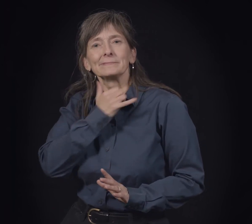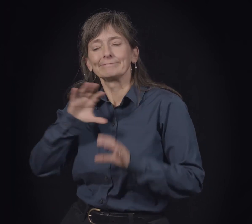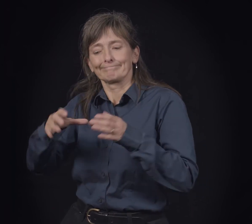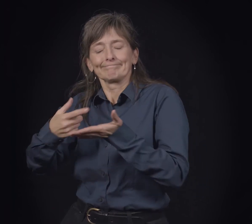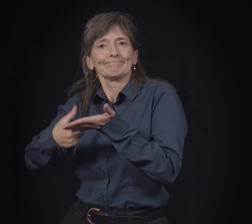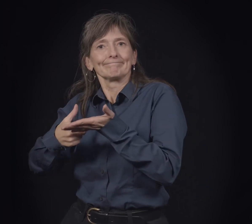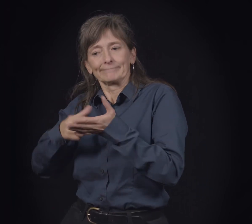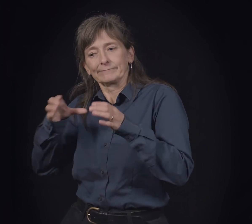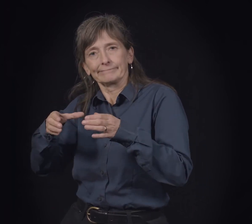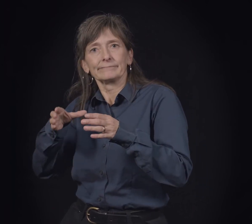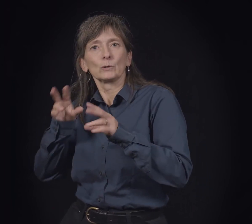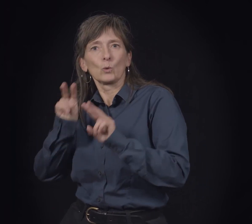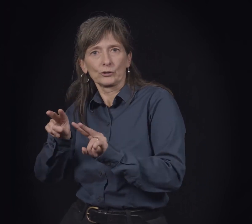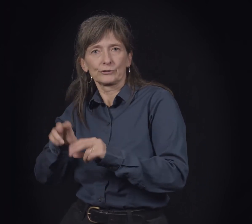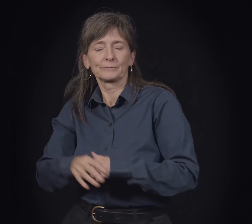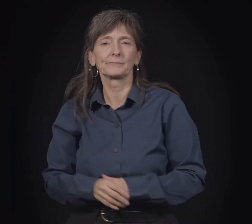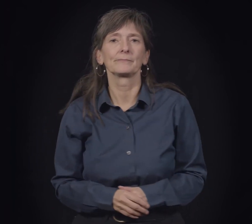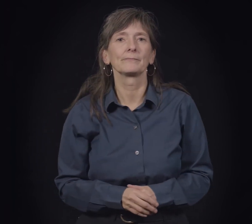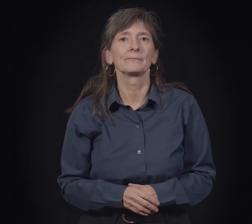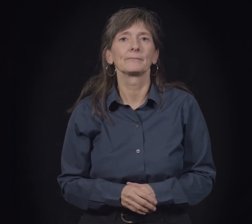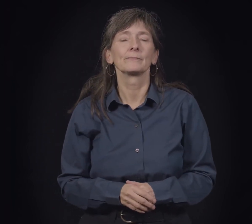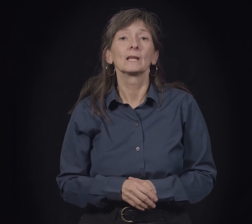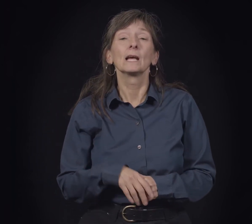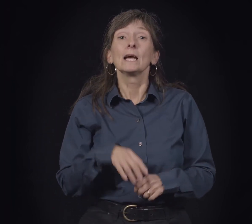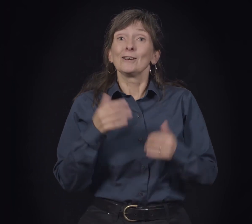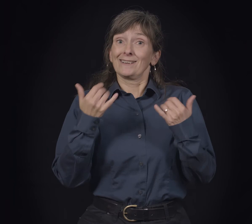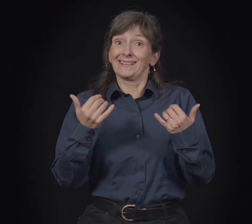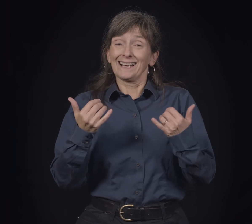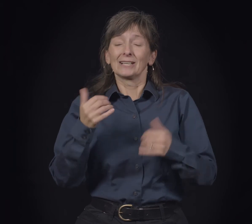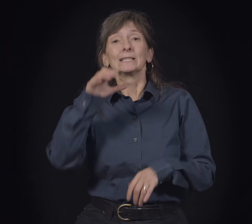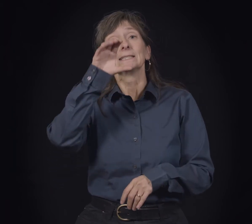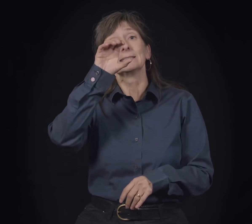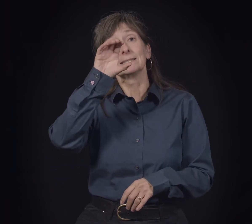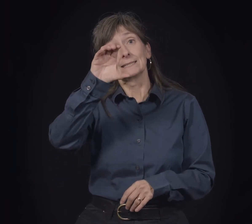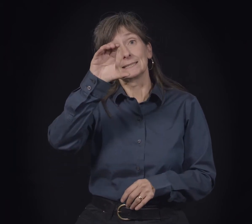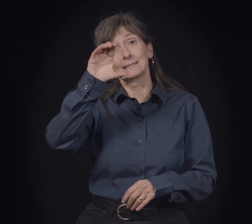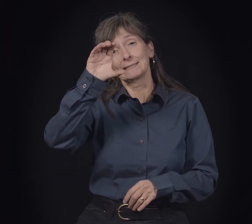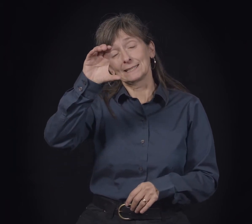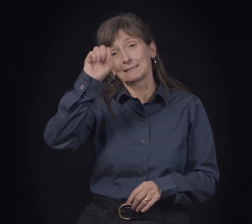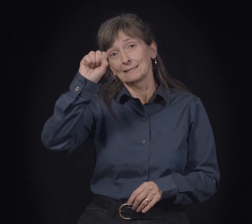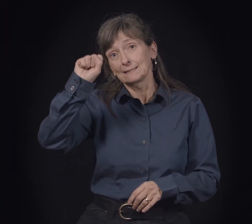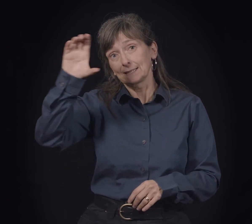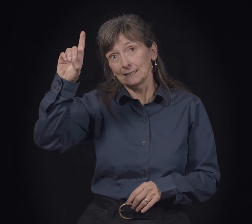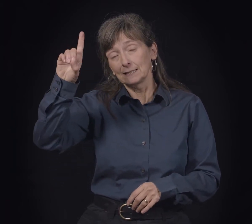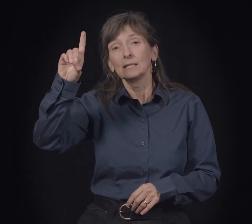Have the Disability Policy Office as a separate entity from the Department of Children, Seniors, and Social